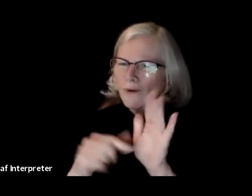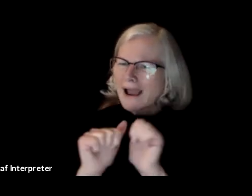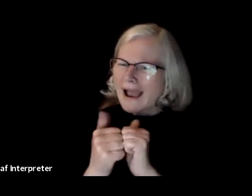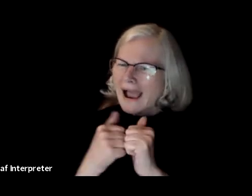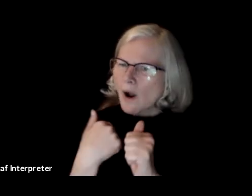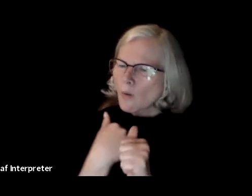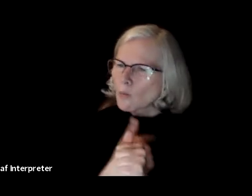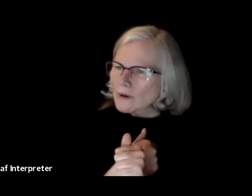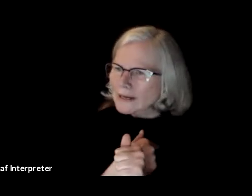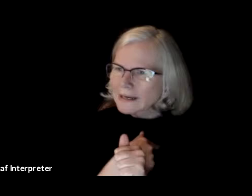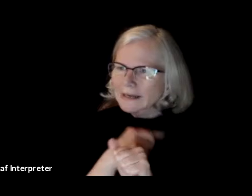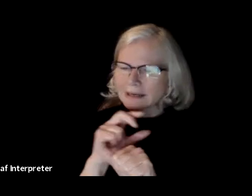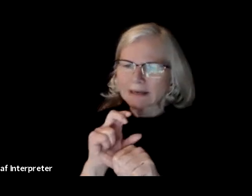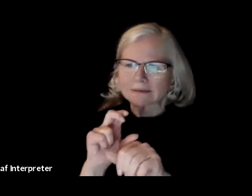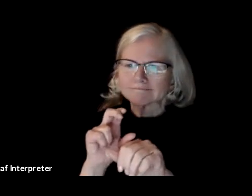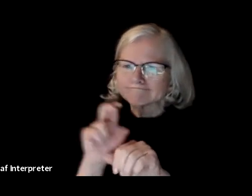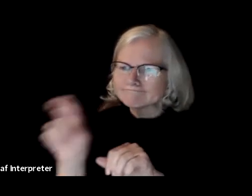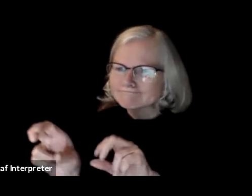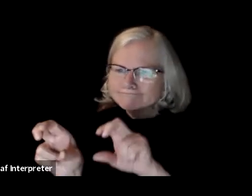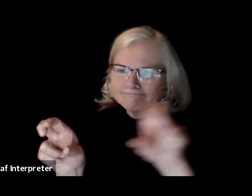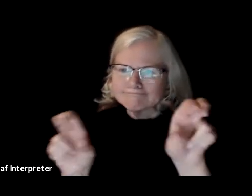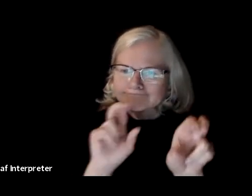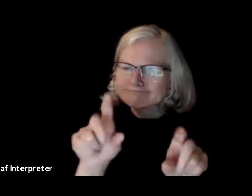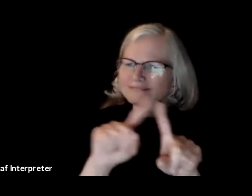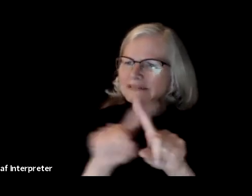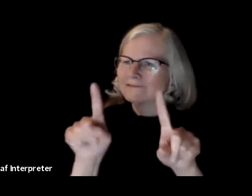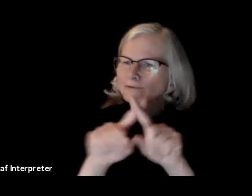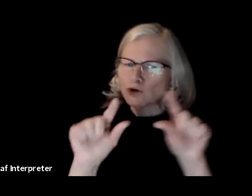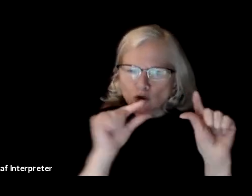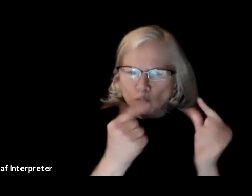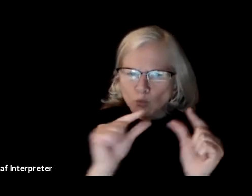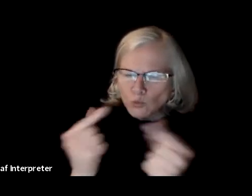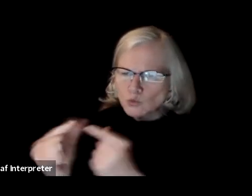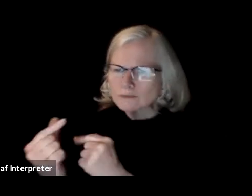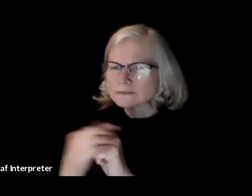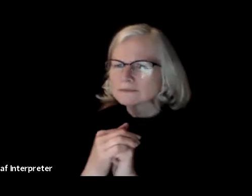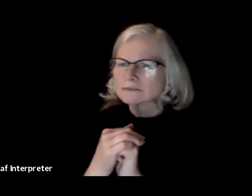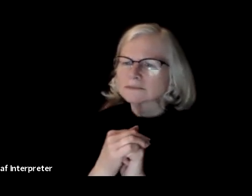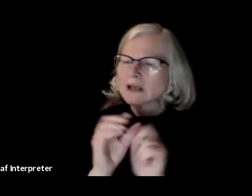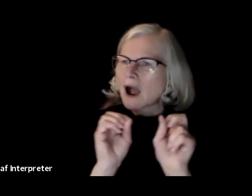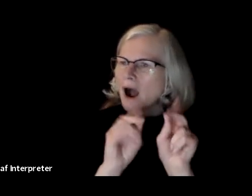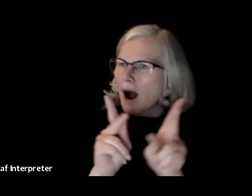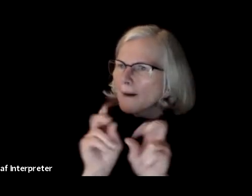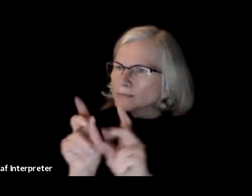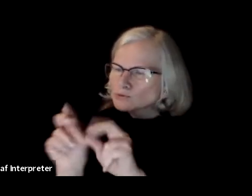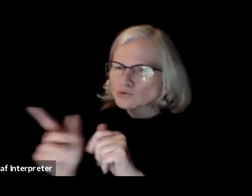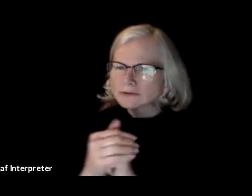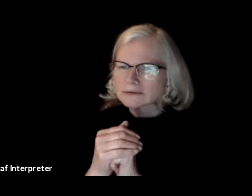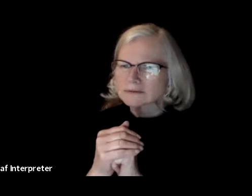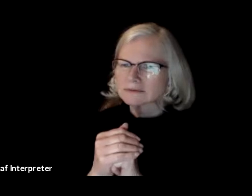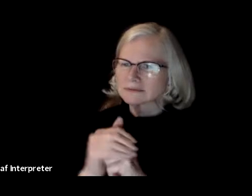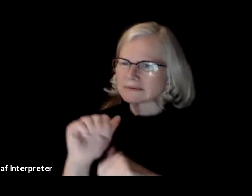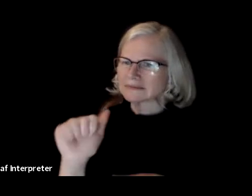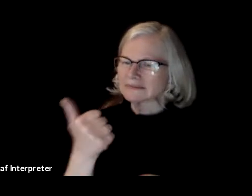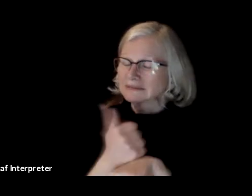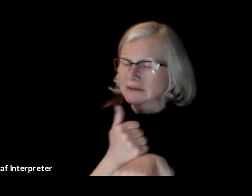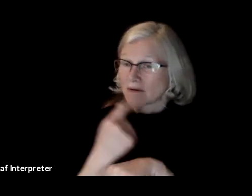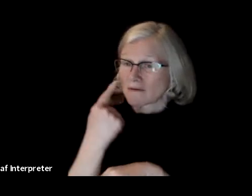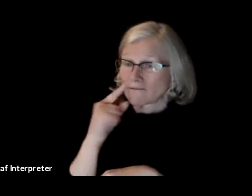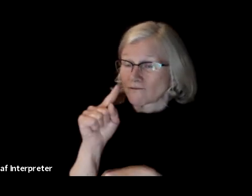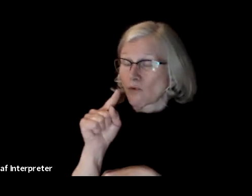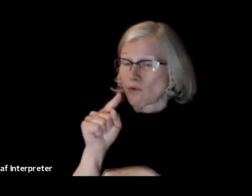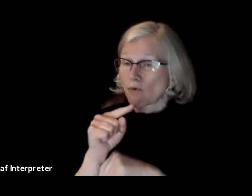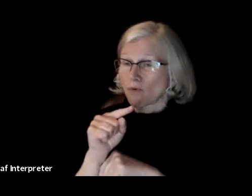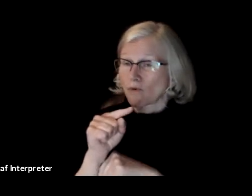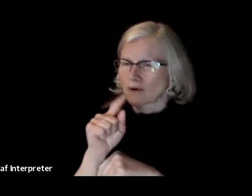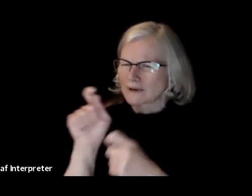and specific opportunities that we will create for specific groups to